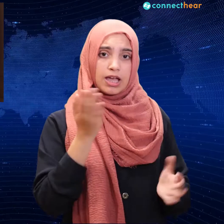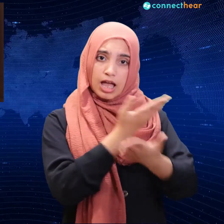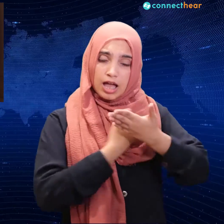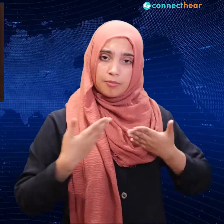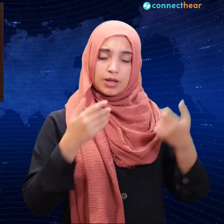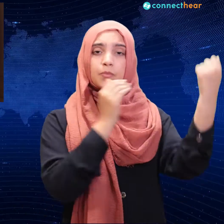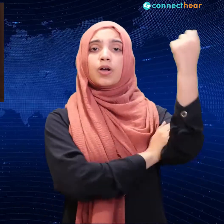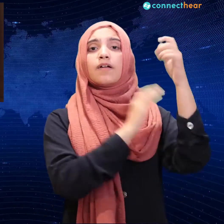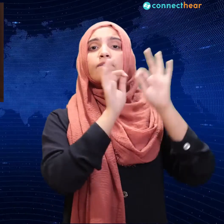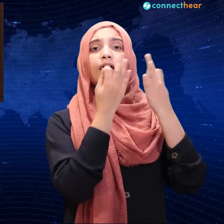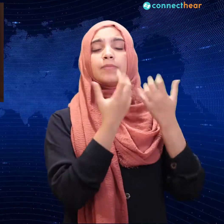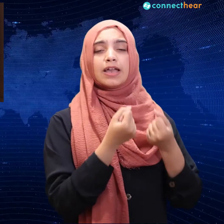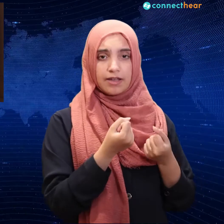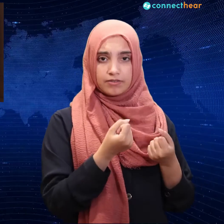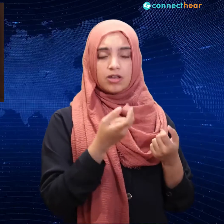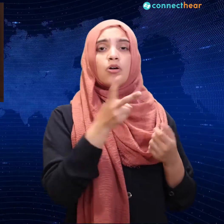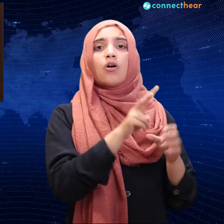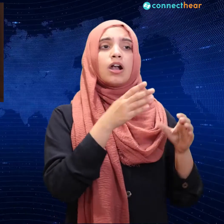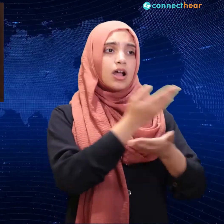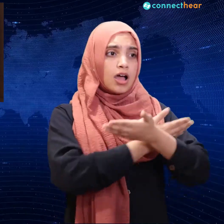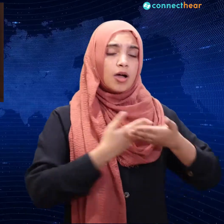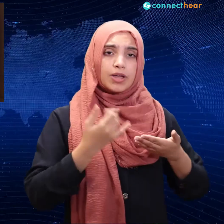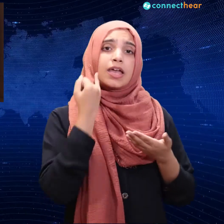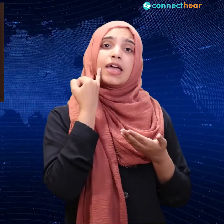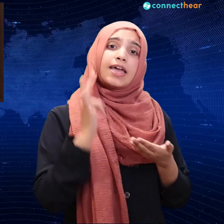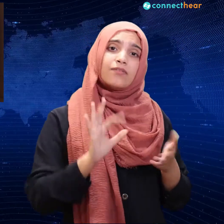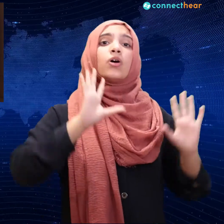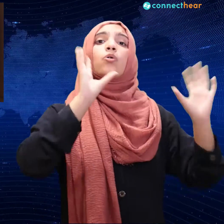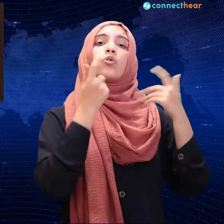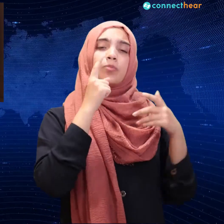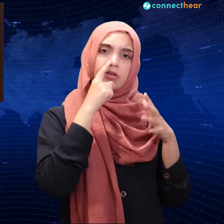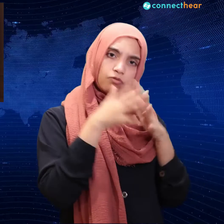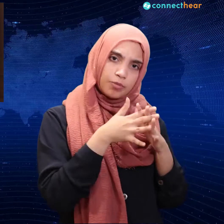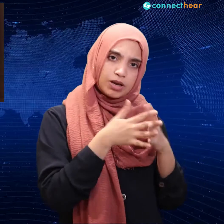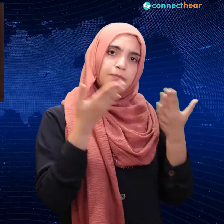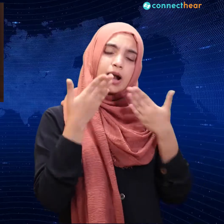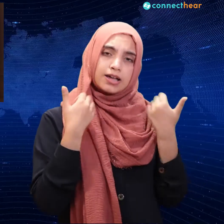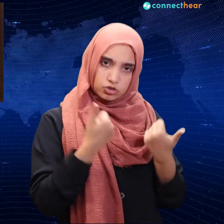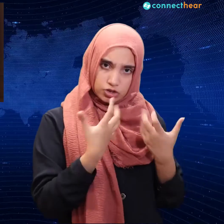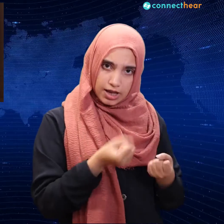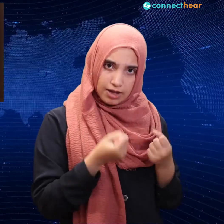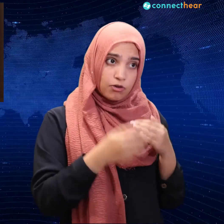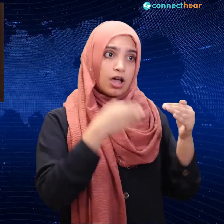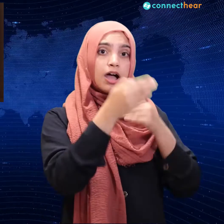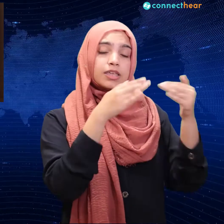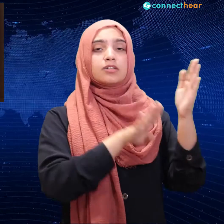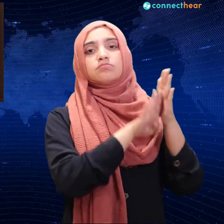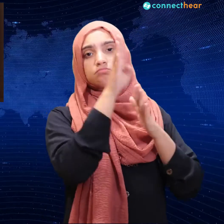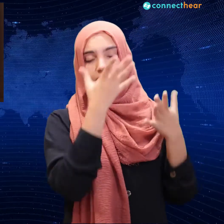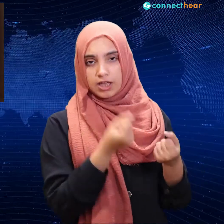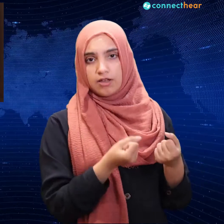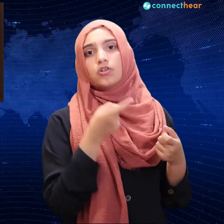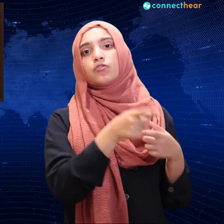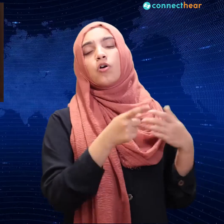family. Why? Because they were educated. I believe if you educate your women, they will get their position in society. They